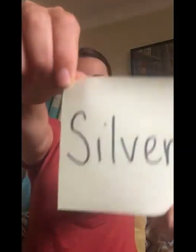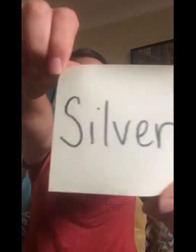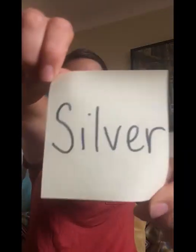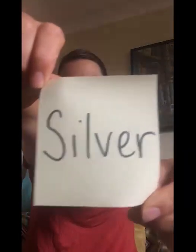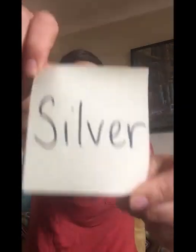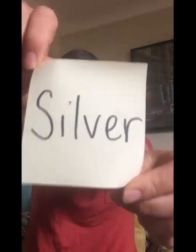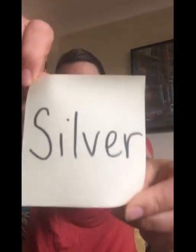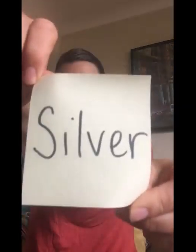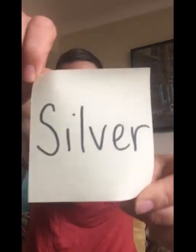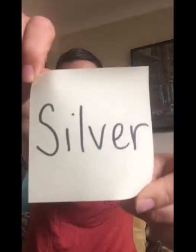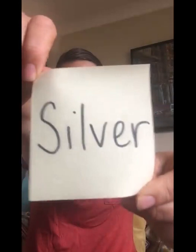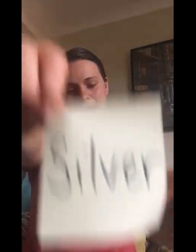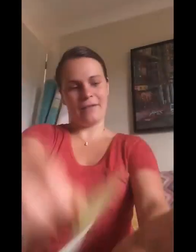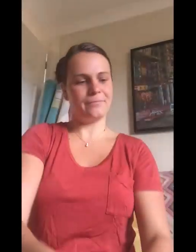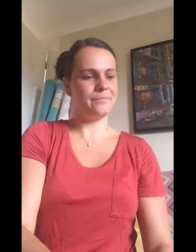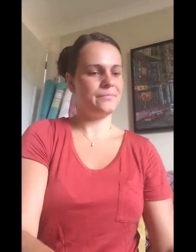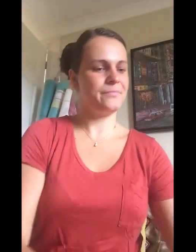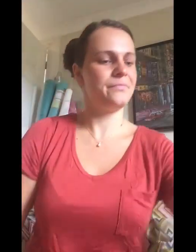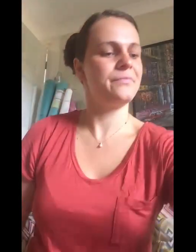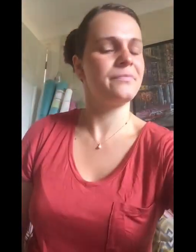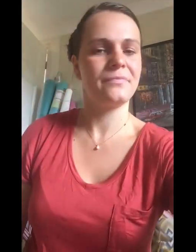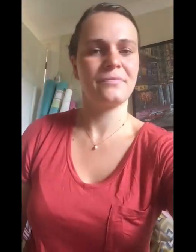Last one. Silver.